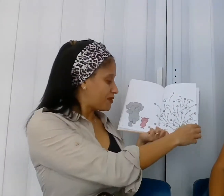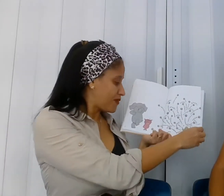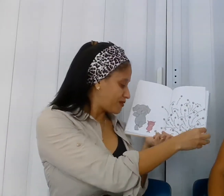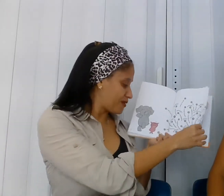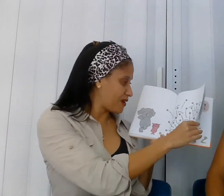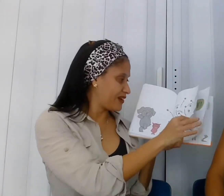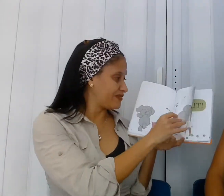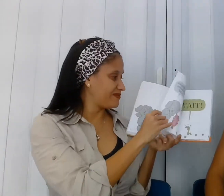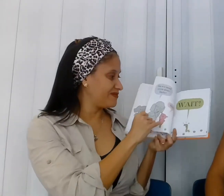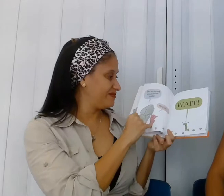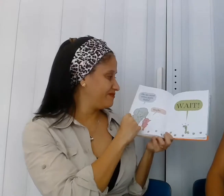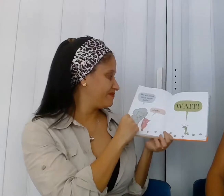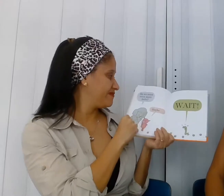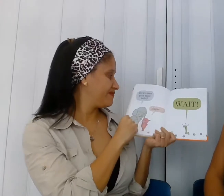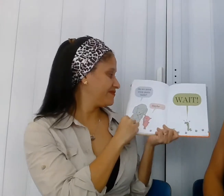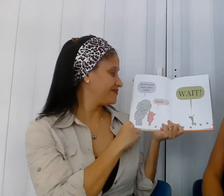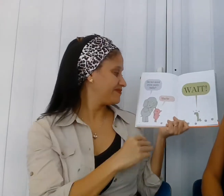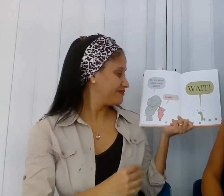What?